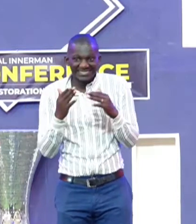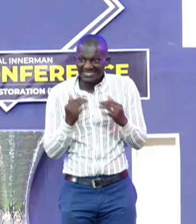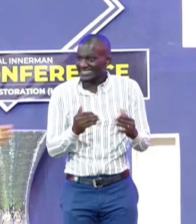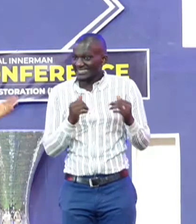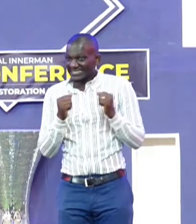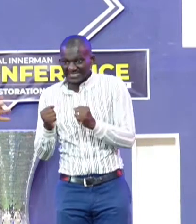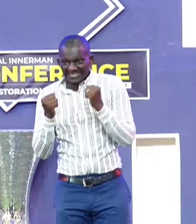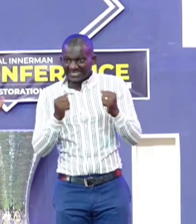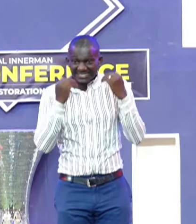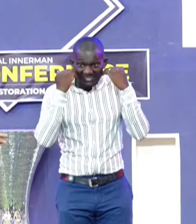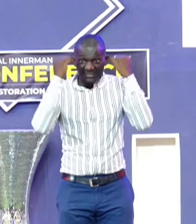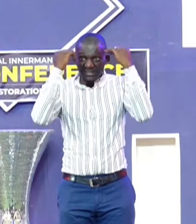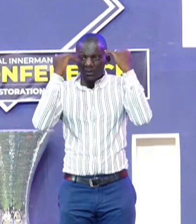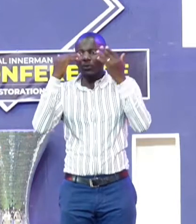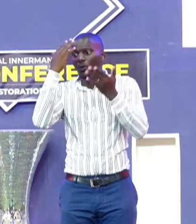tension